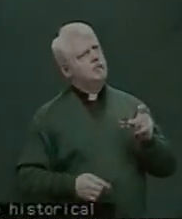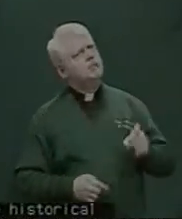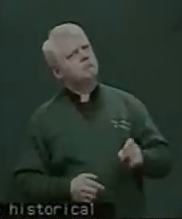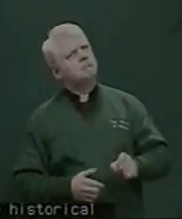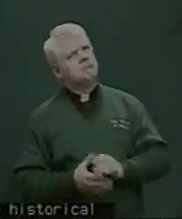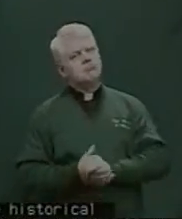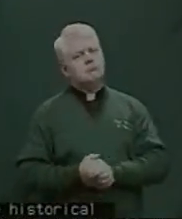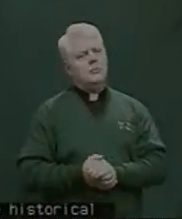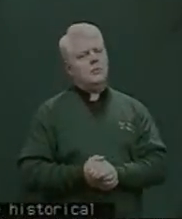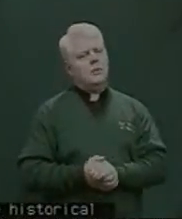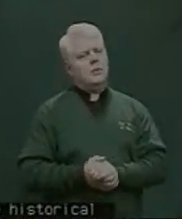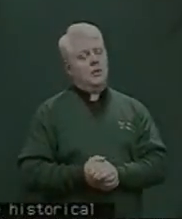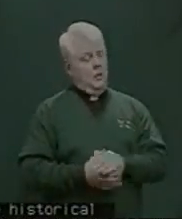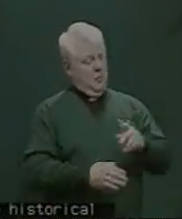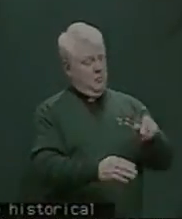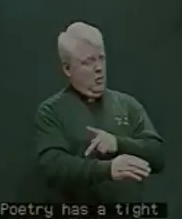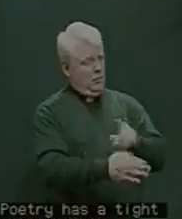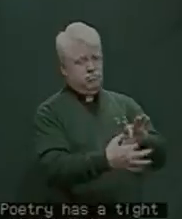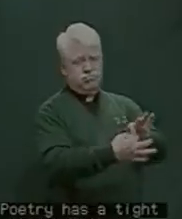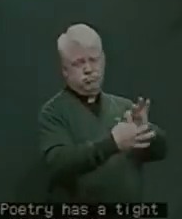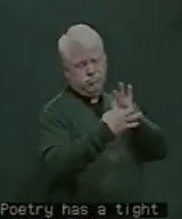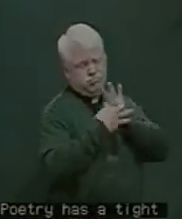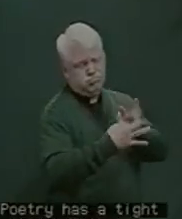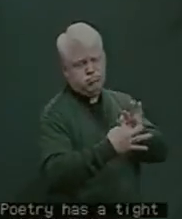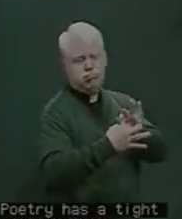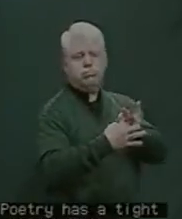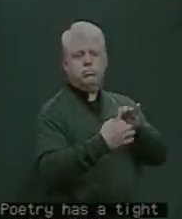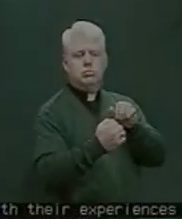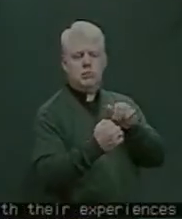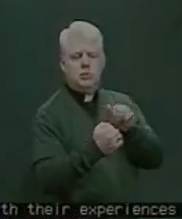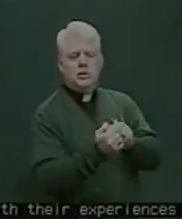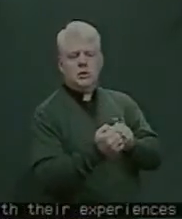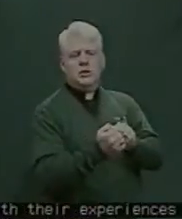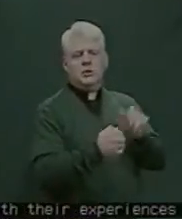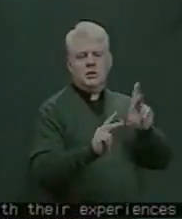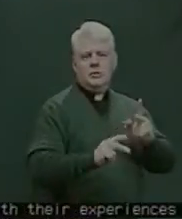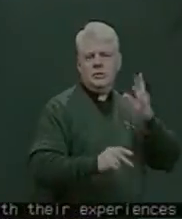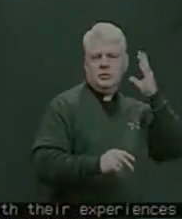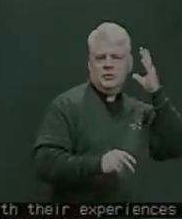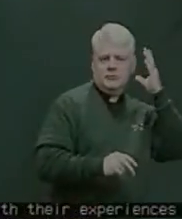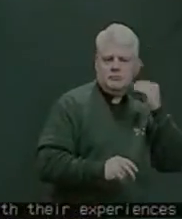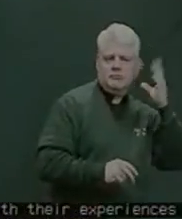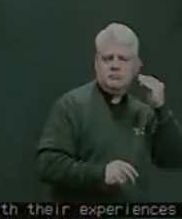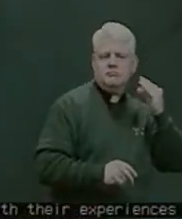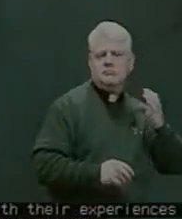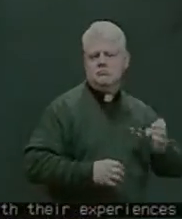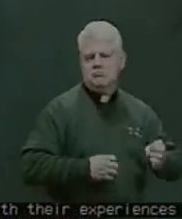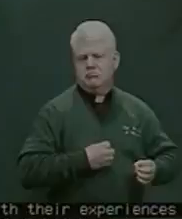and culture. 13. Poetry has a tight relationship with their experiences and